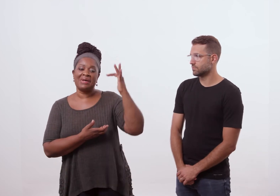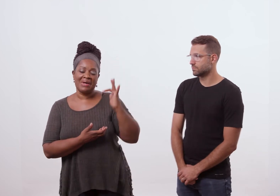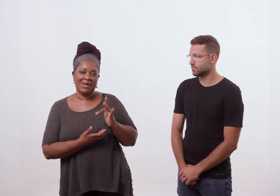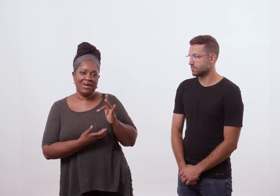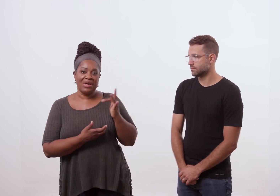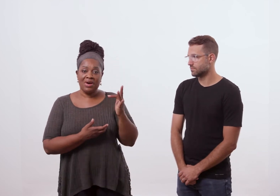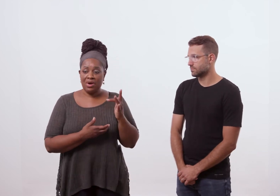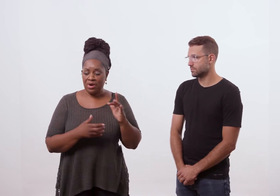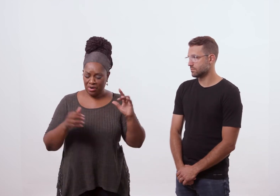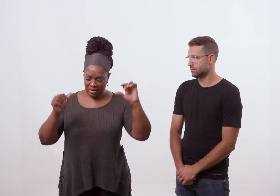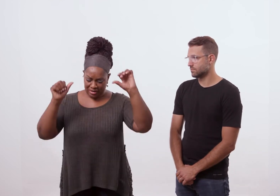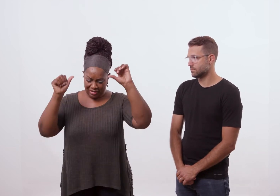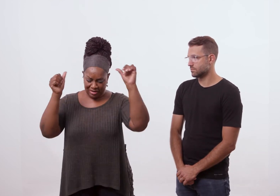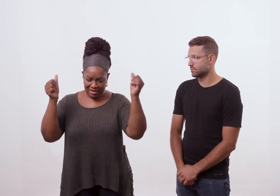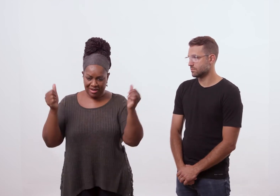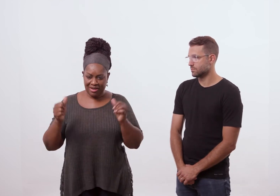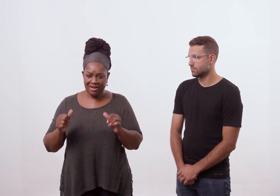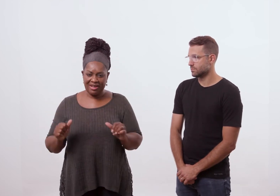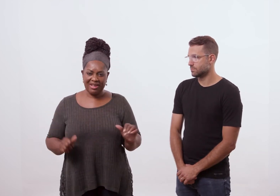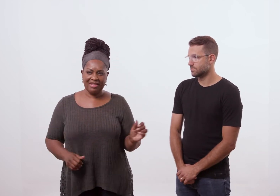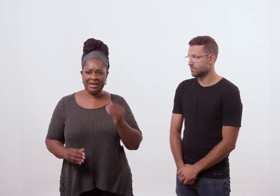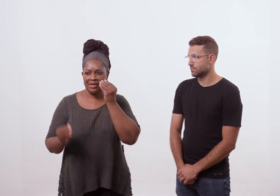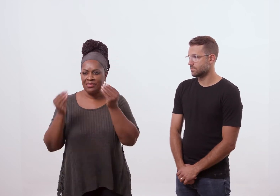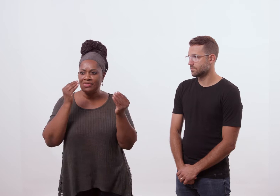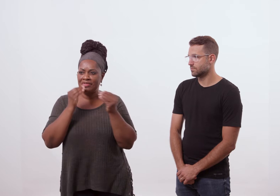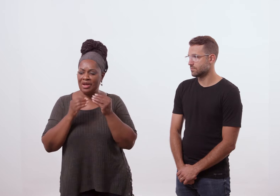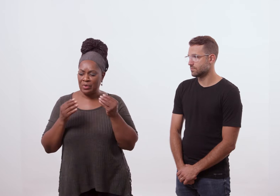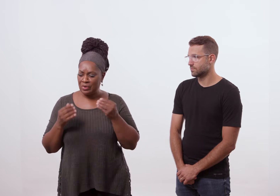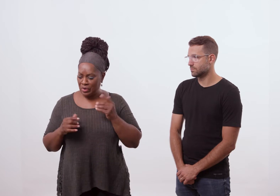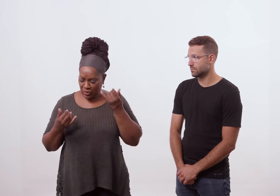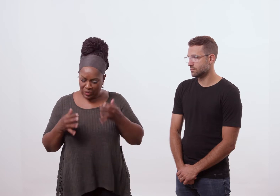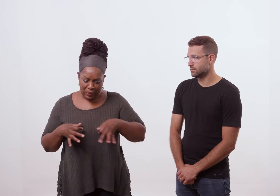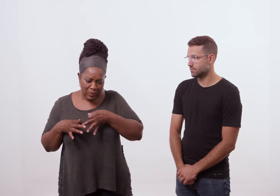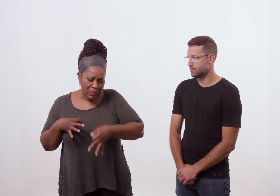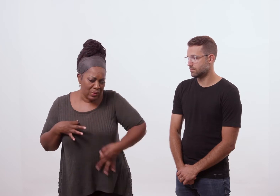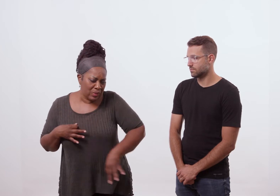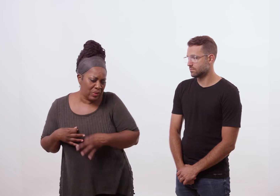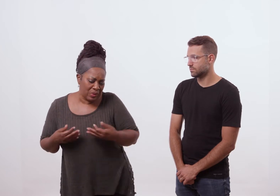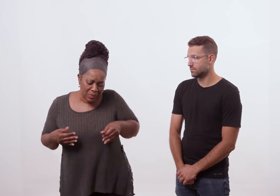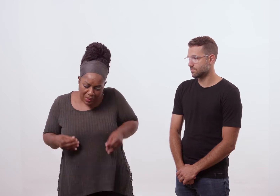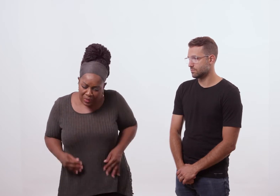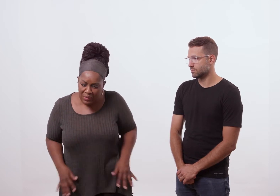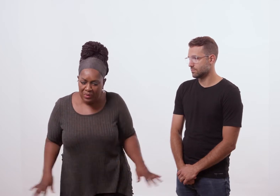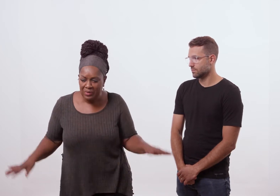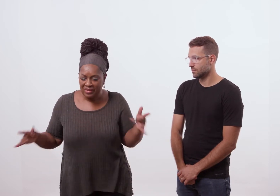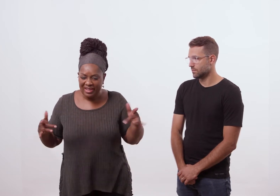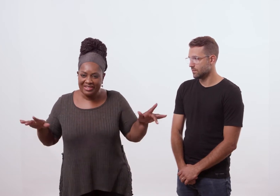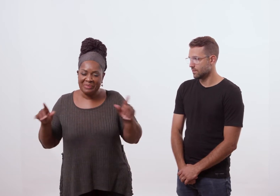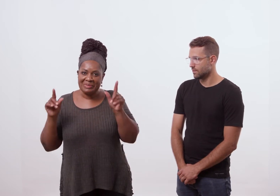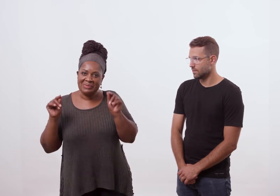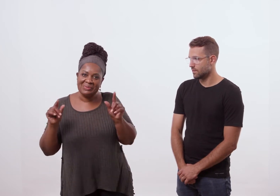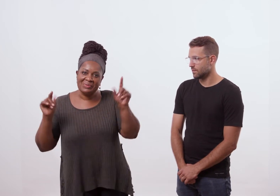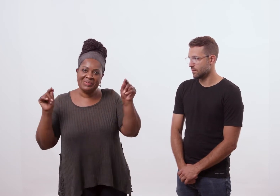Her brief bodice red as a fireflower, delicate gold threads woven into fabric that winks and glimmers.